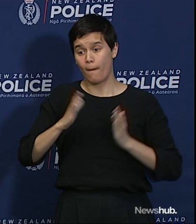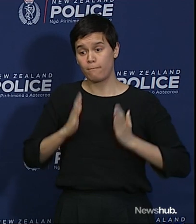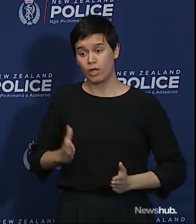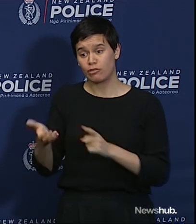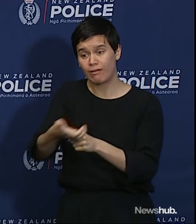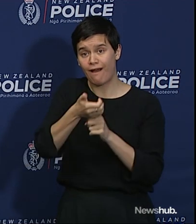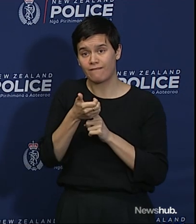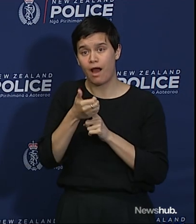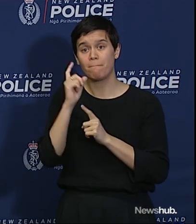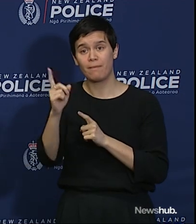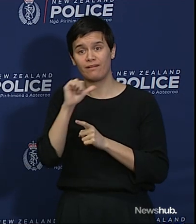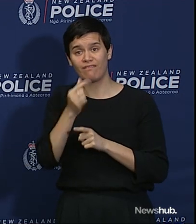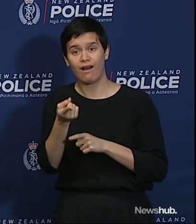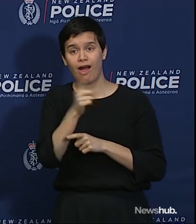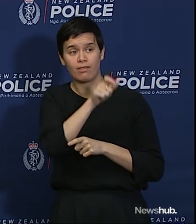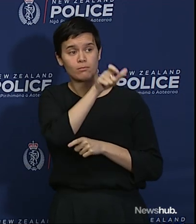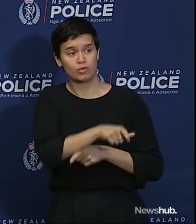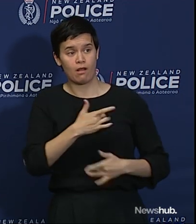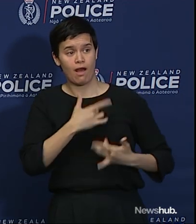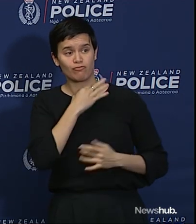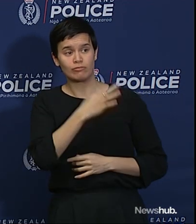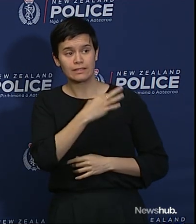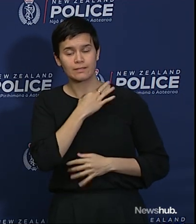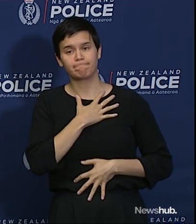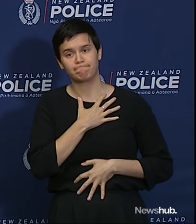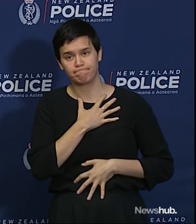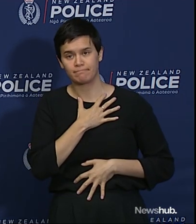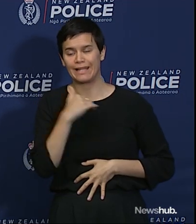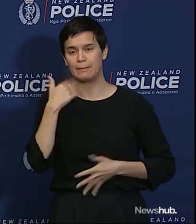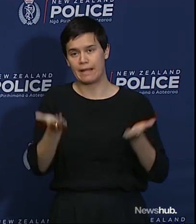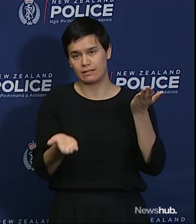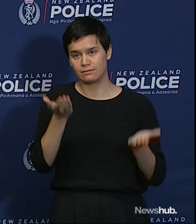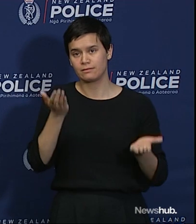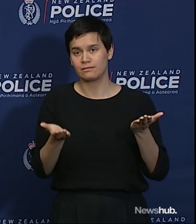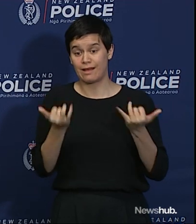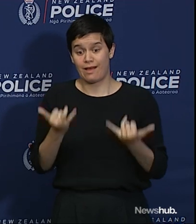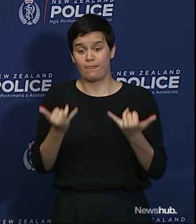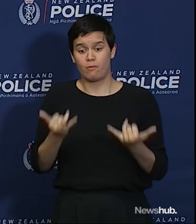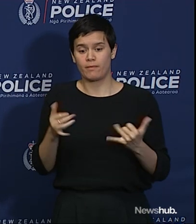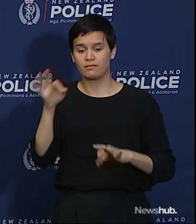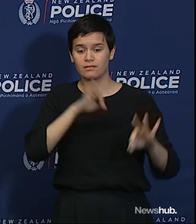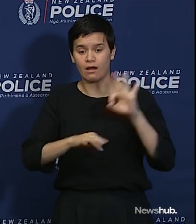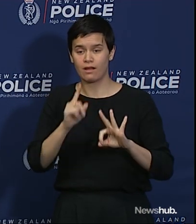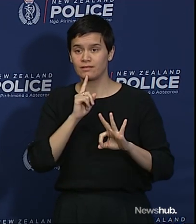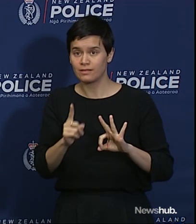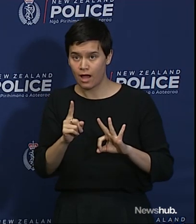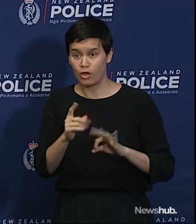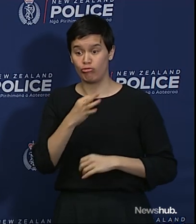of where risk to human life exists. And right now, the science tells us that this is just too